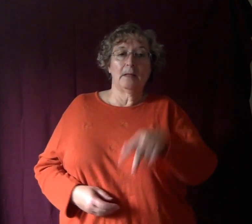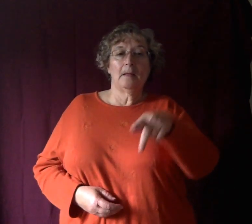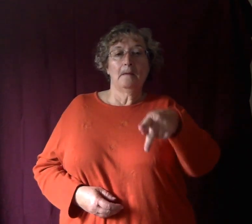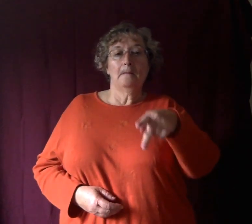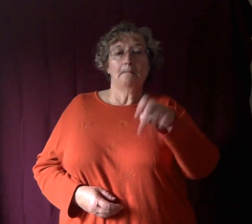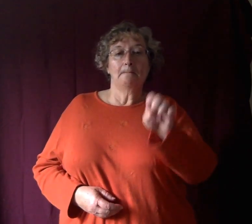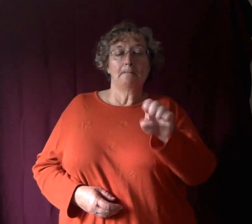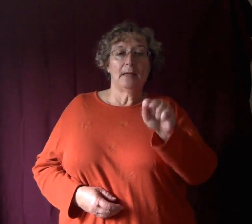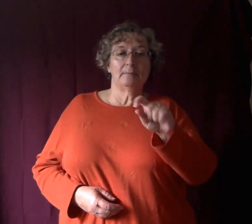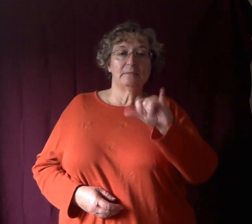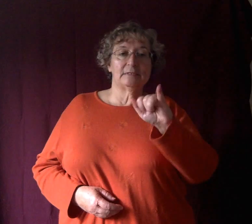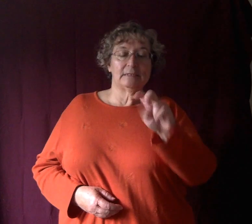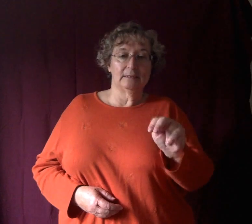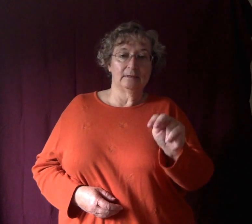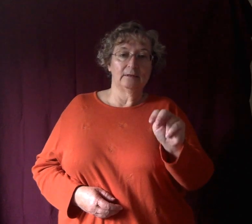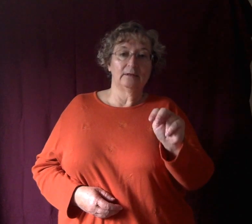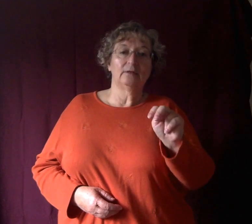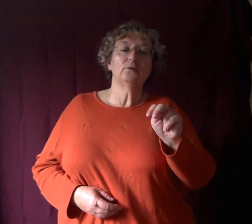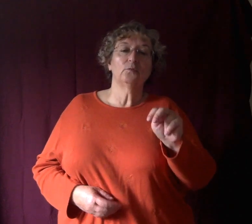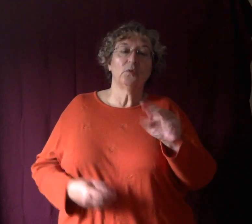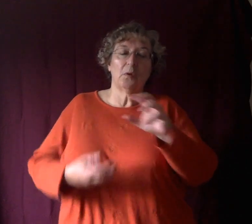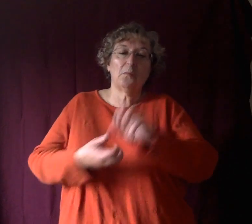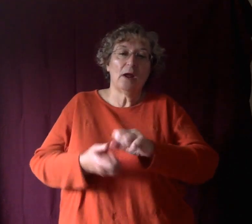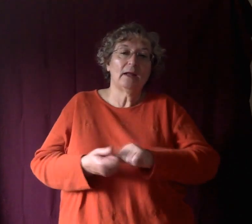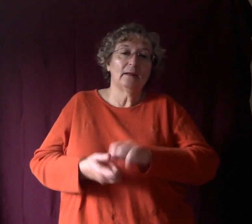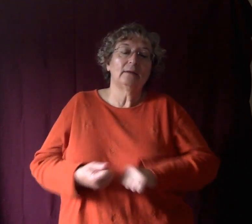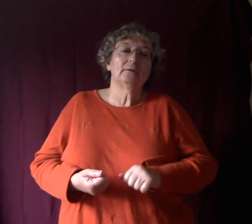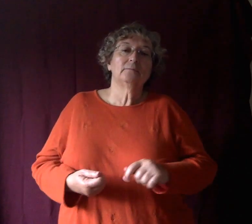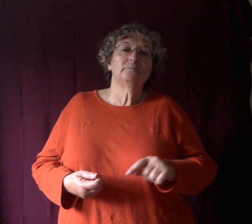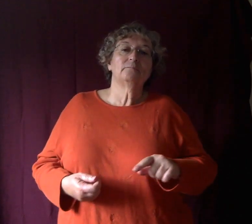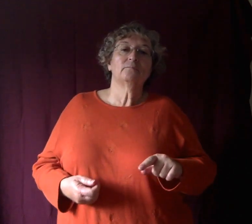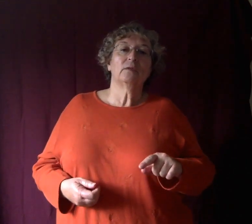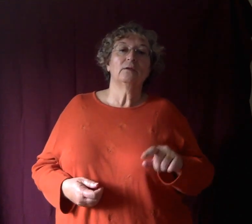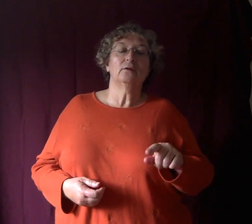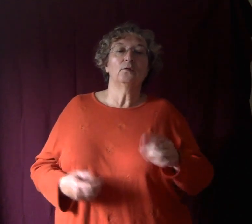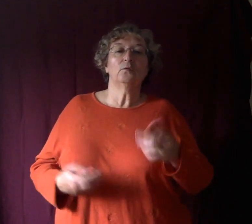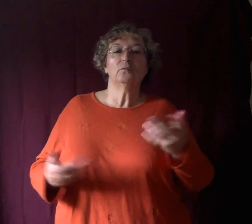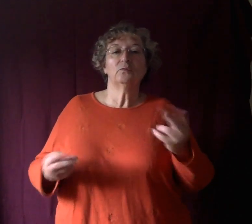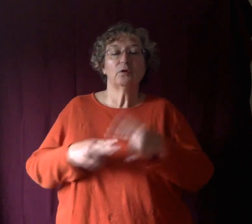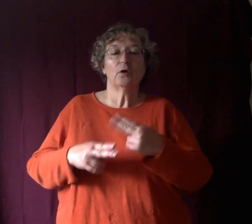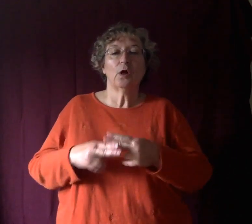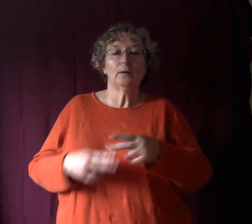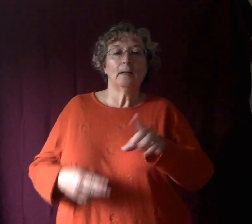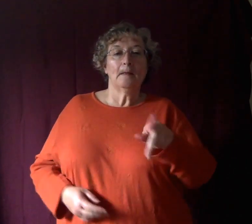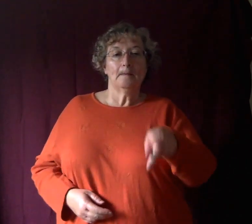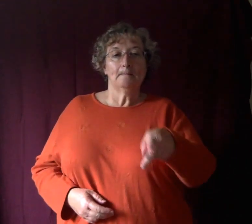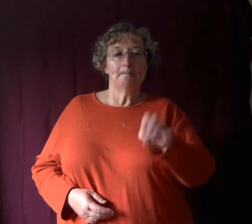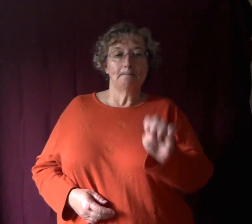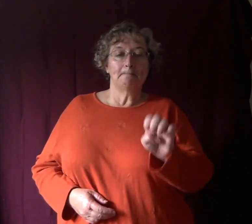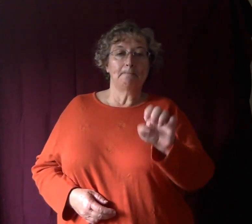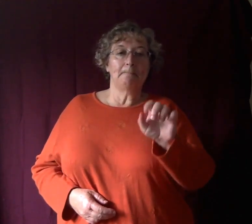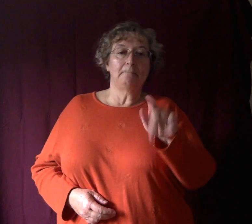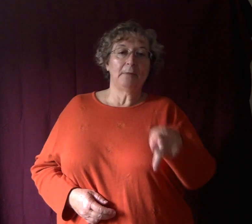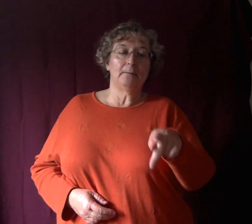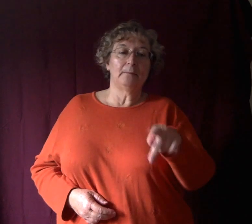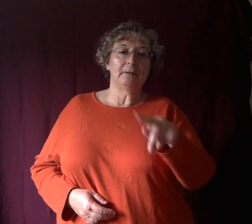smaller chains known as peptides. That's the primary function of your stomach. If you eat foods that contain a lot of protein,